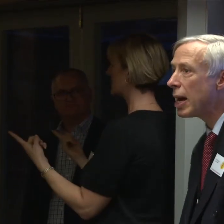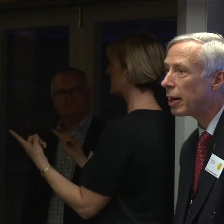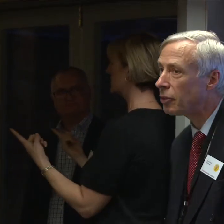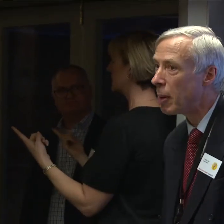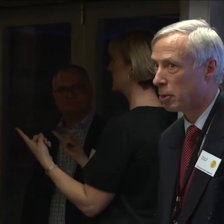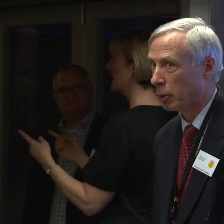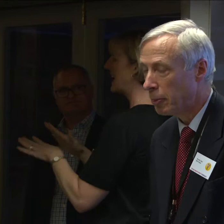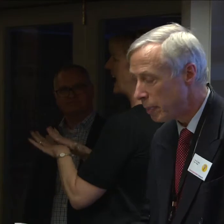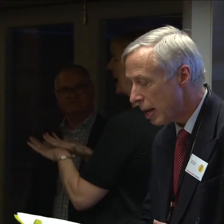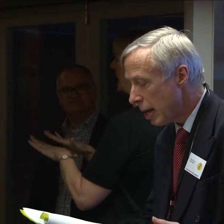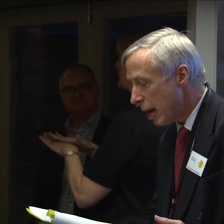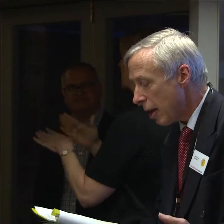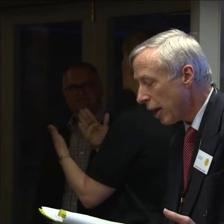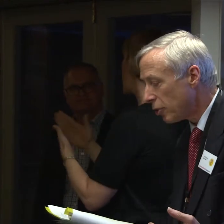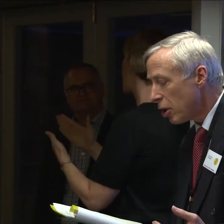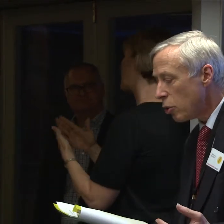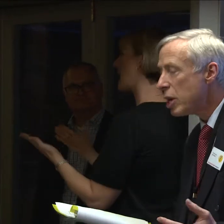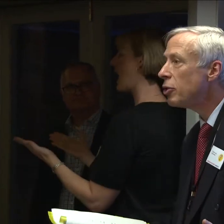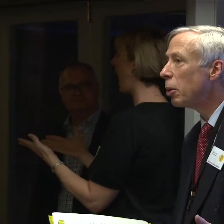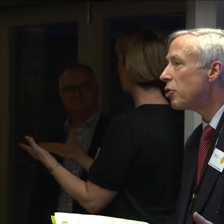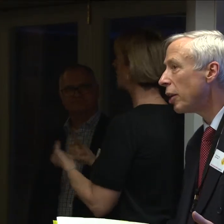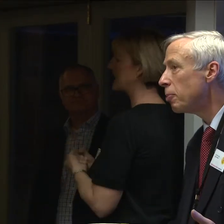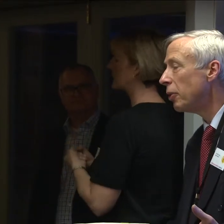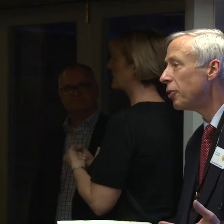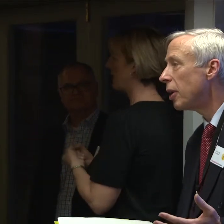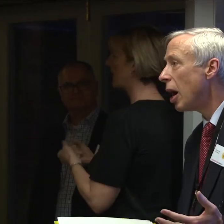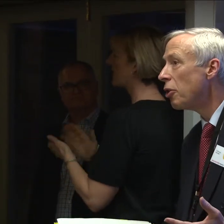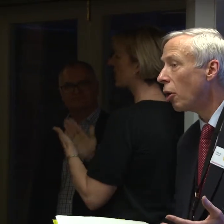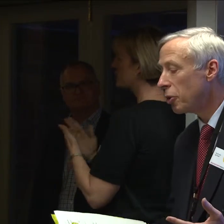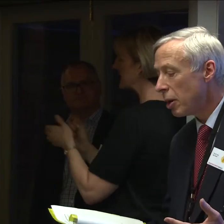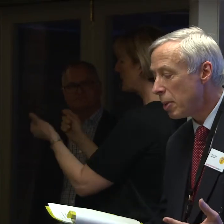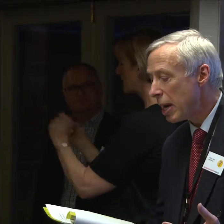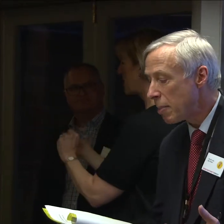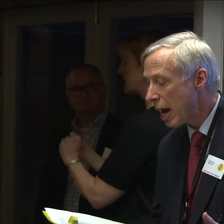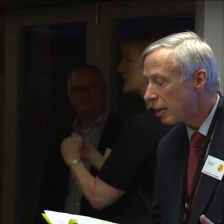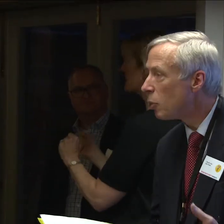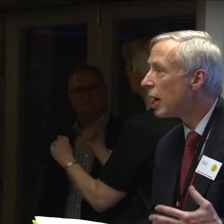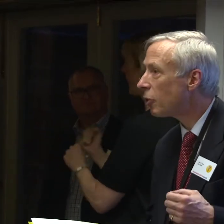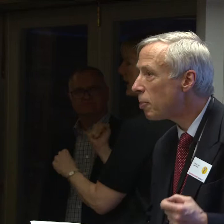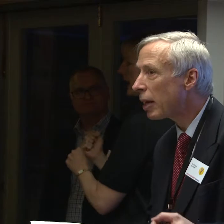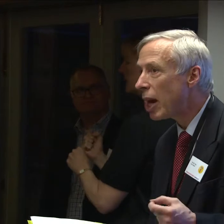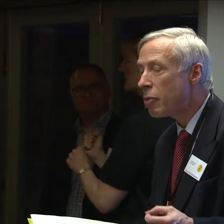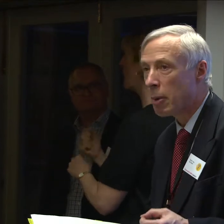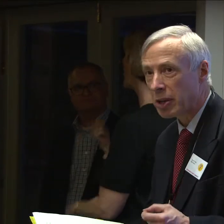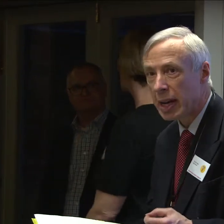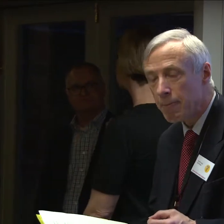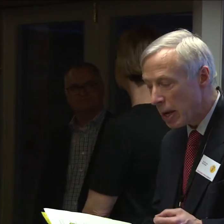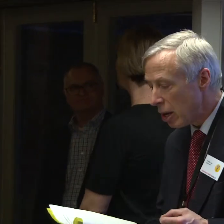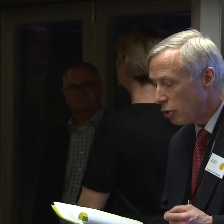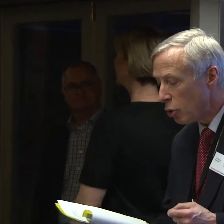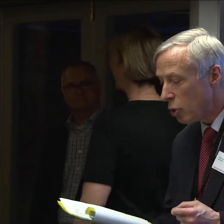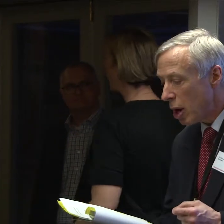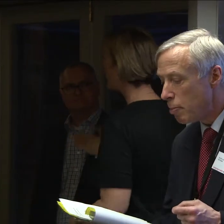plainly unacceptable that reasonable adjustments are not being made. And we expect everybody